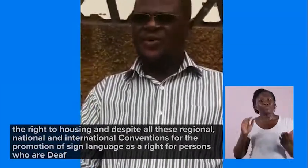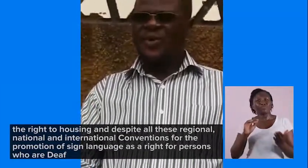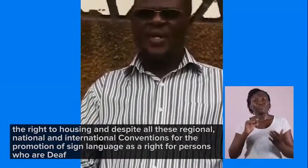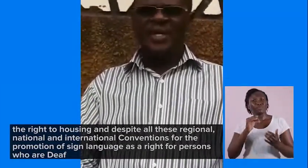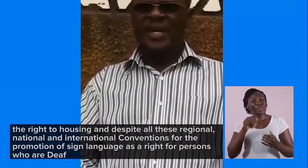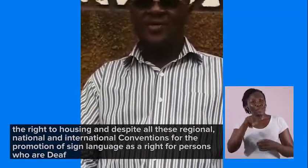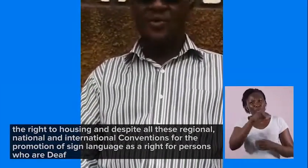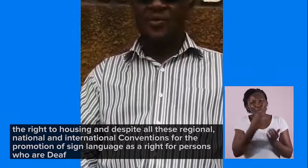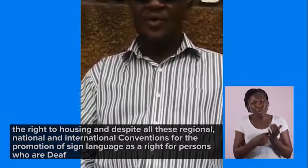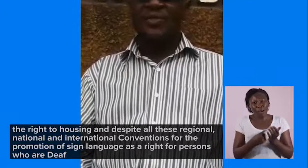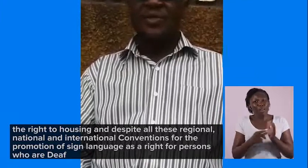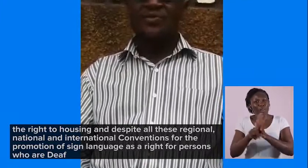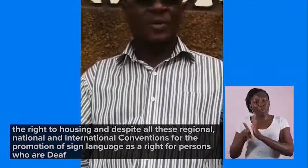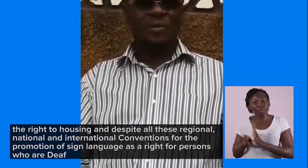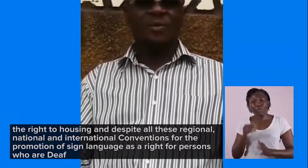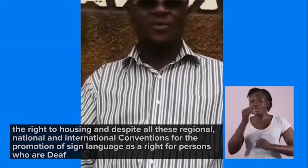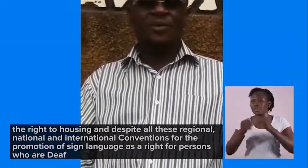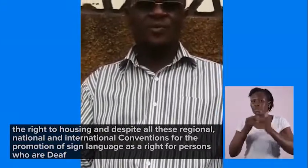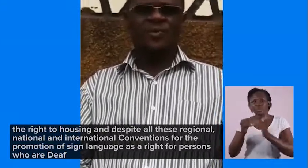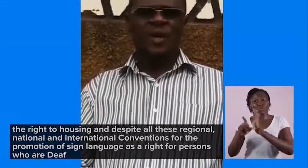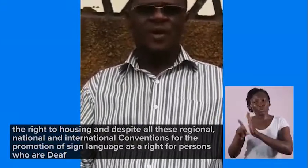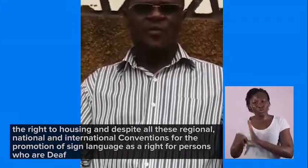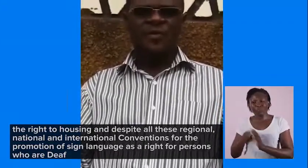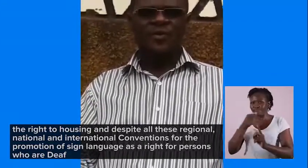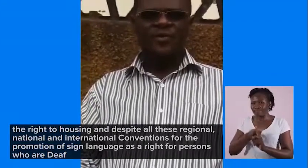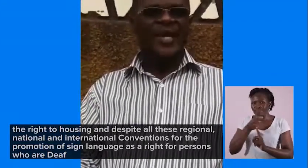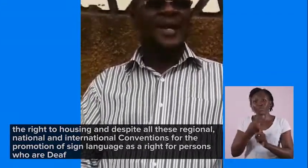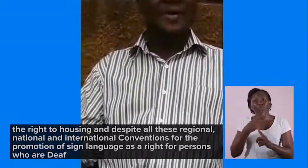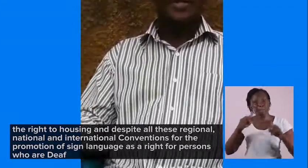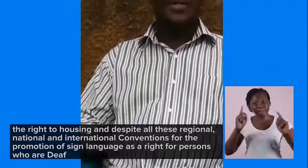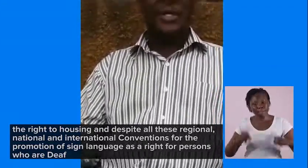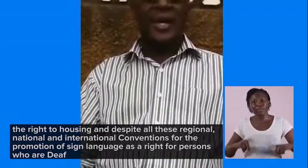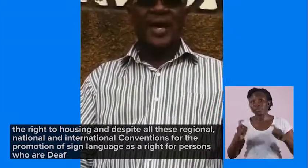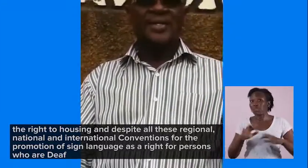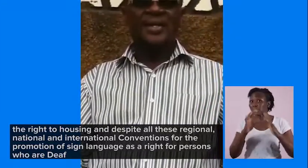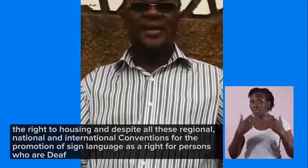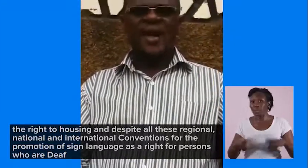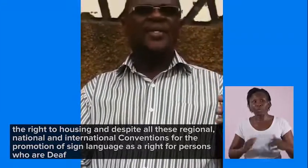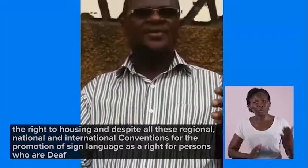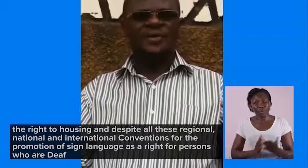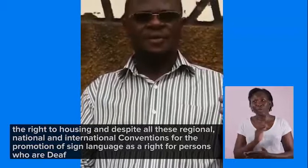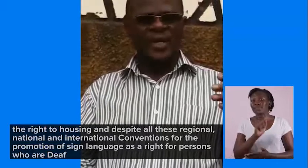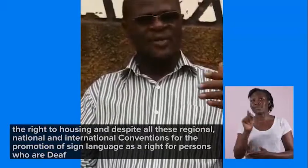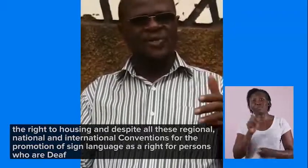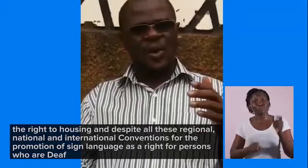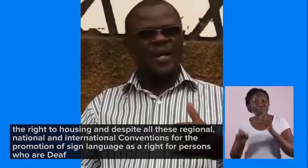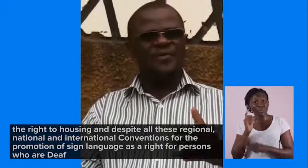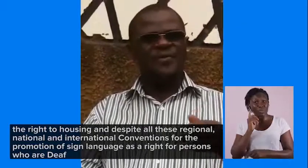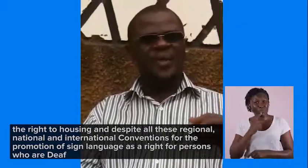regional and international conventions for the promotion of sign language as a right for persons who are deaf,